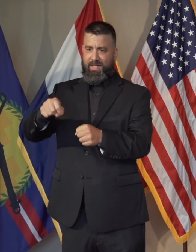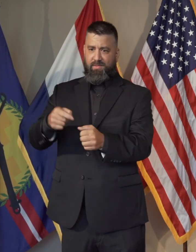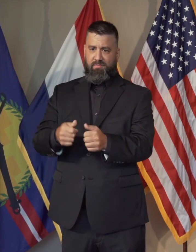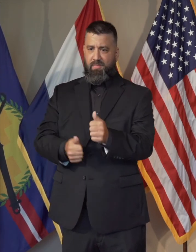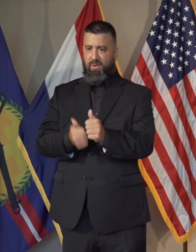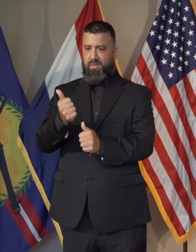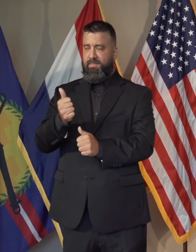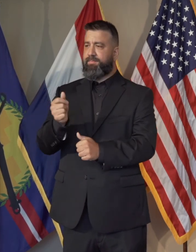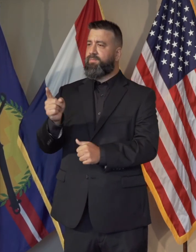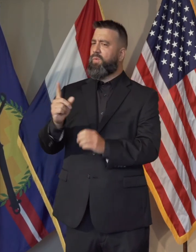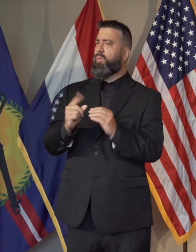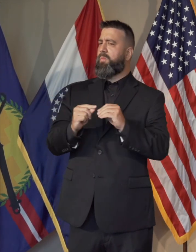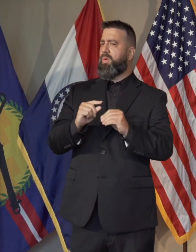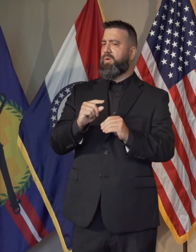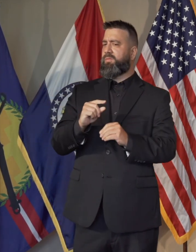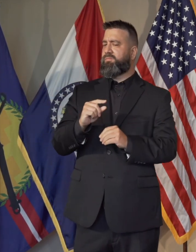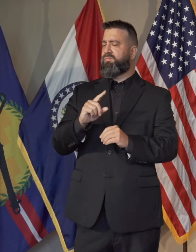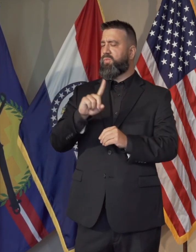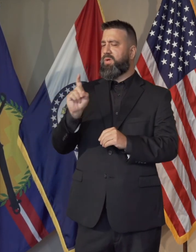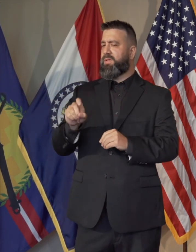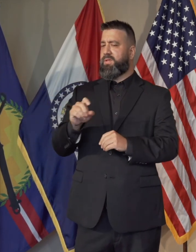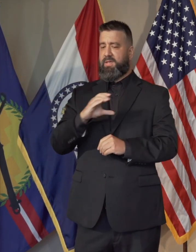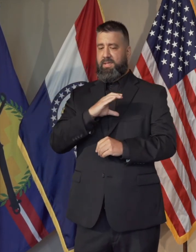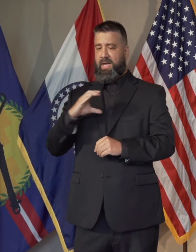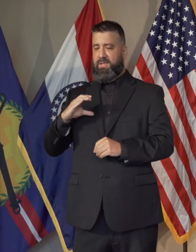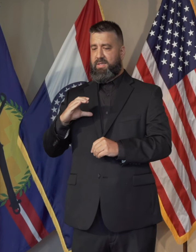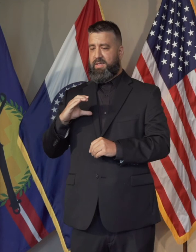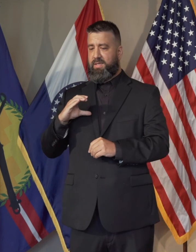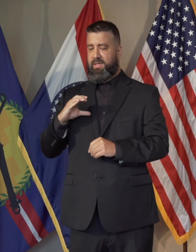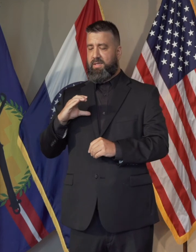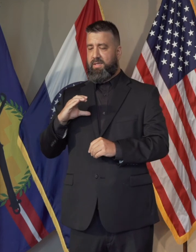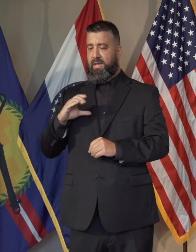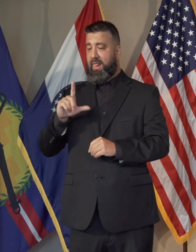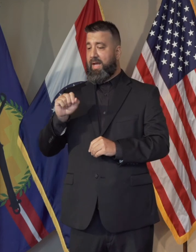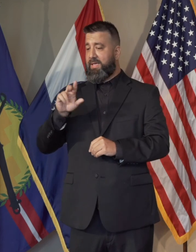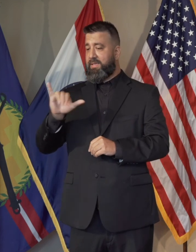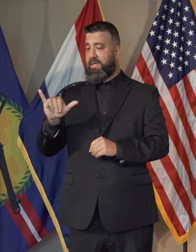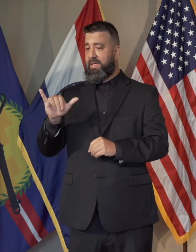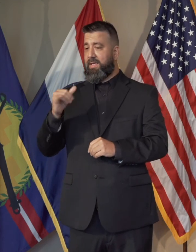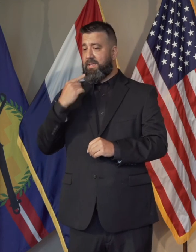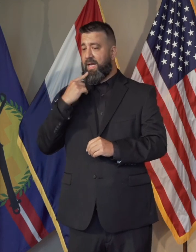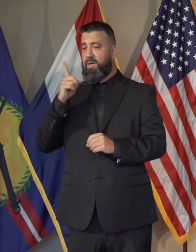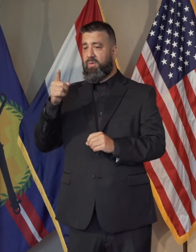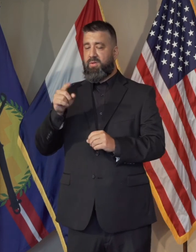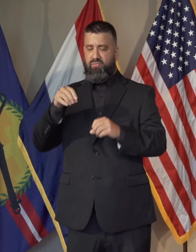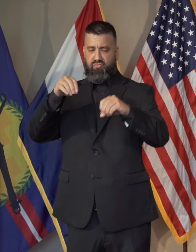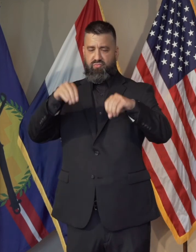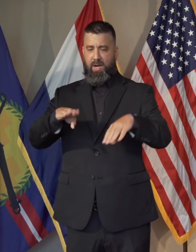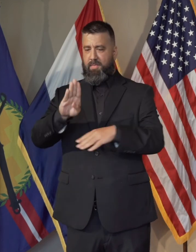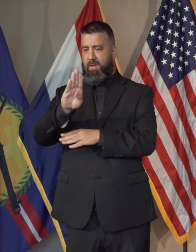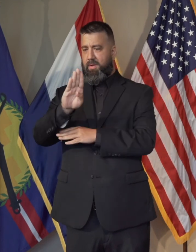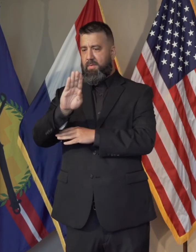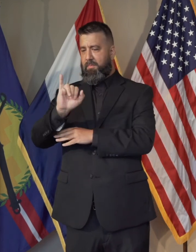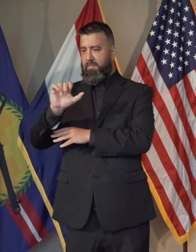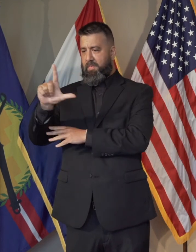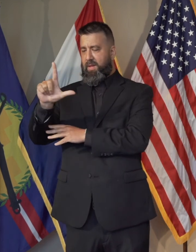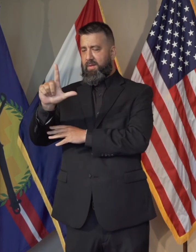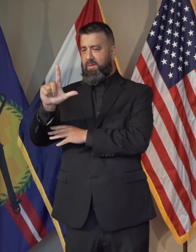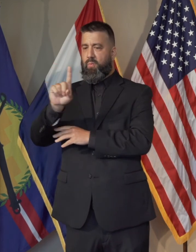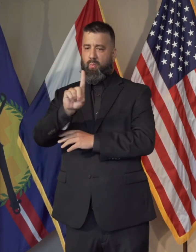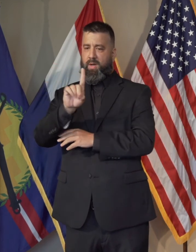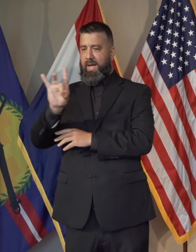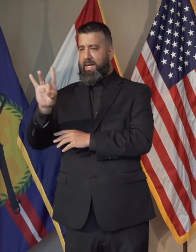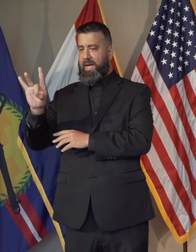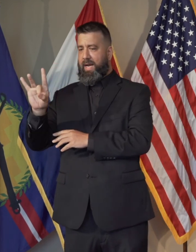So Councilwoman Lisa Clancy announced maybe about 10-15 minutes ago that she was going to be dropping Bill 188, which is the early childhood education